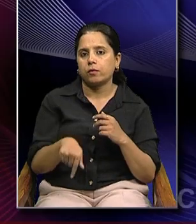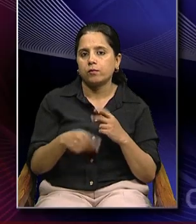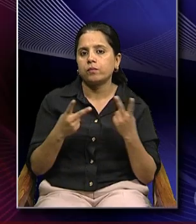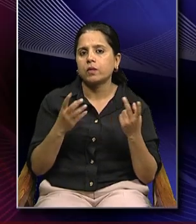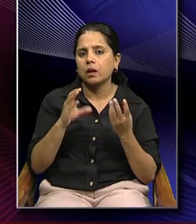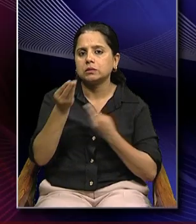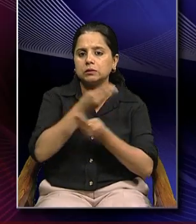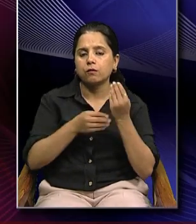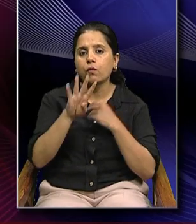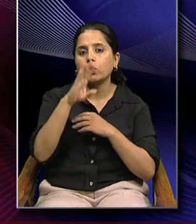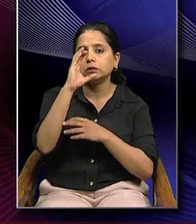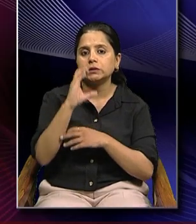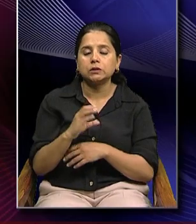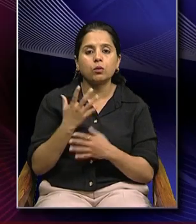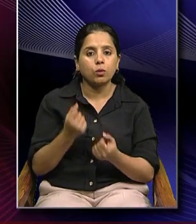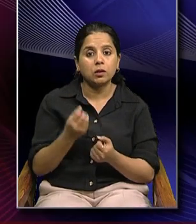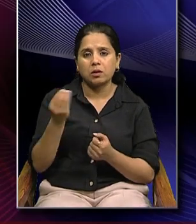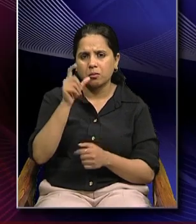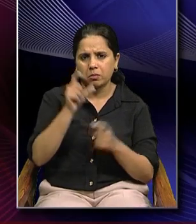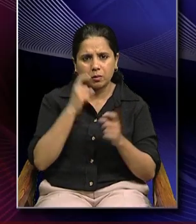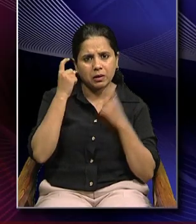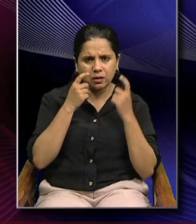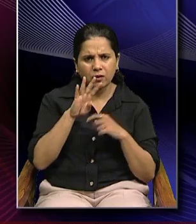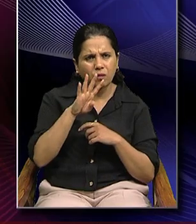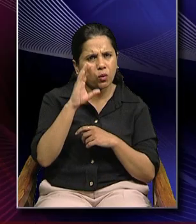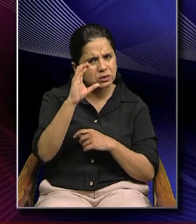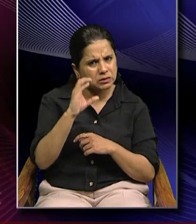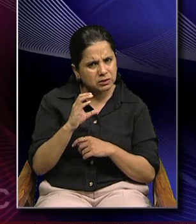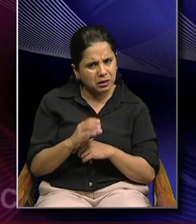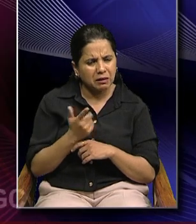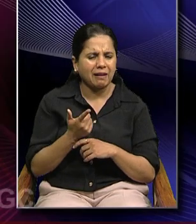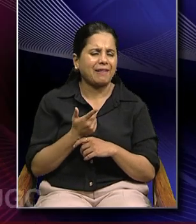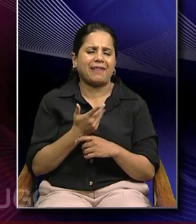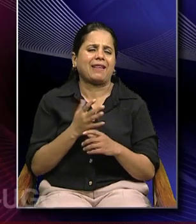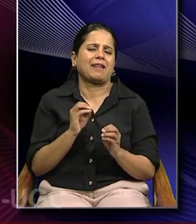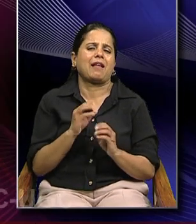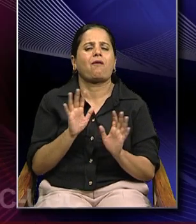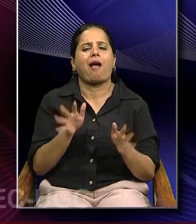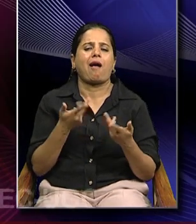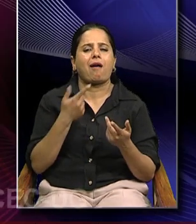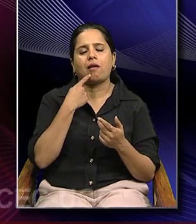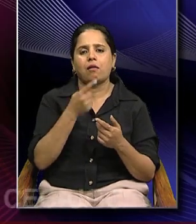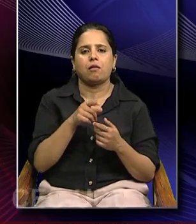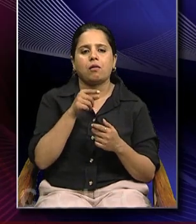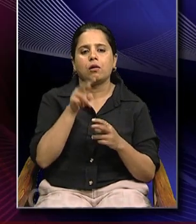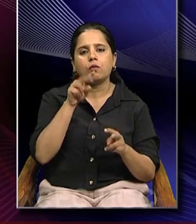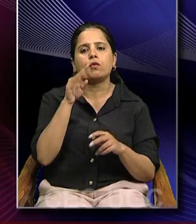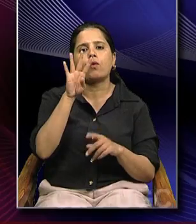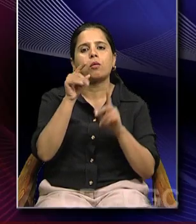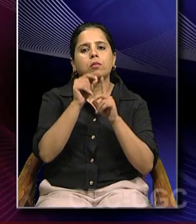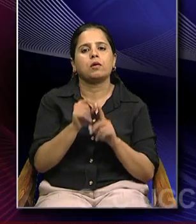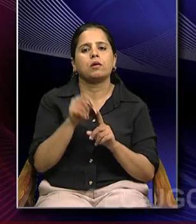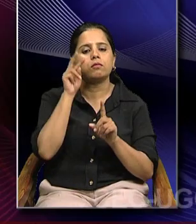commercialization of 4 C's. Now, some people think that 4 C's is nothing but looking at 4 P's from